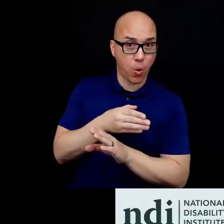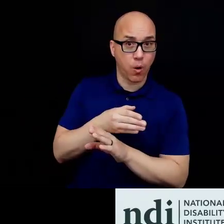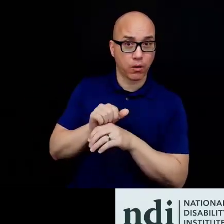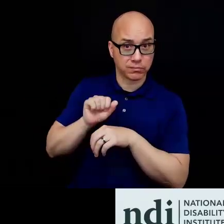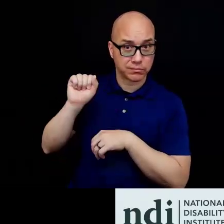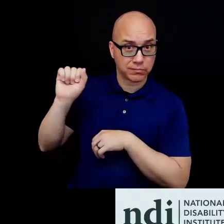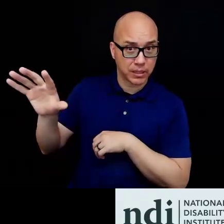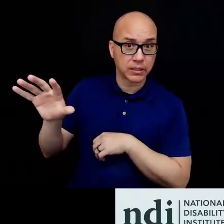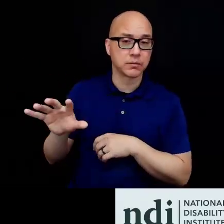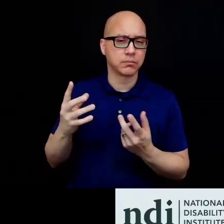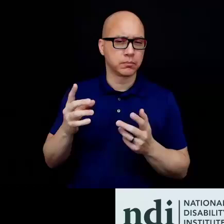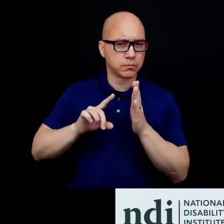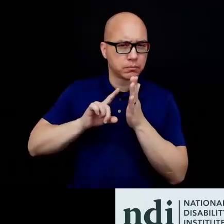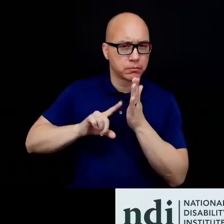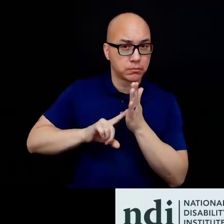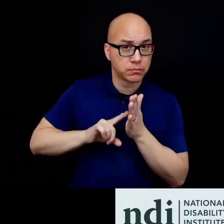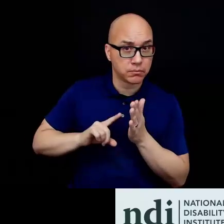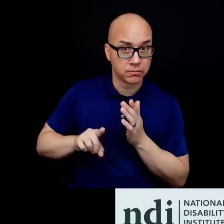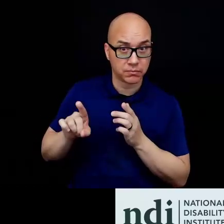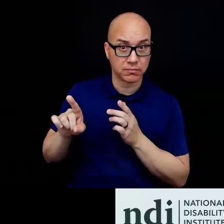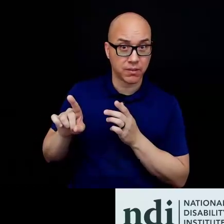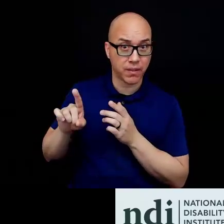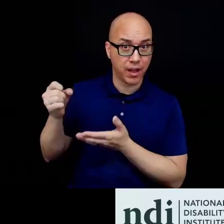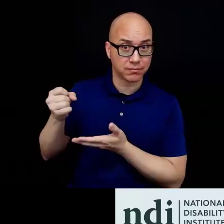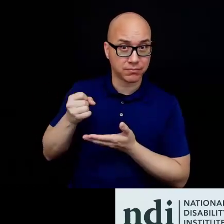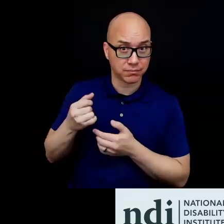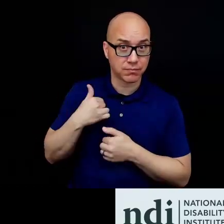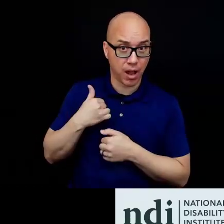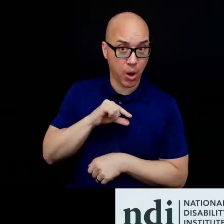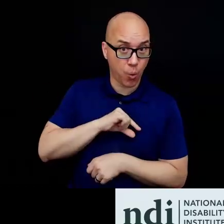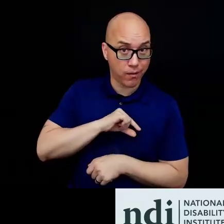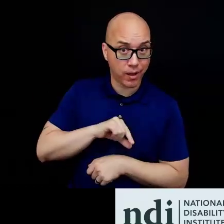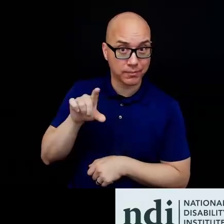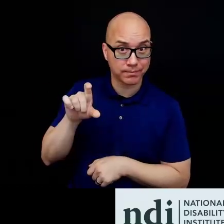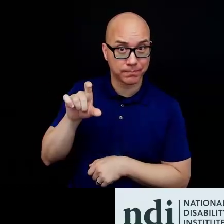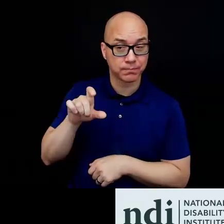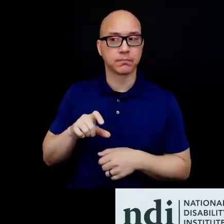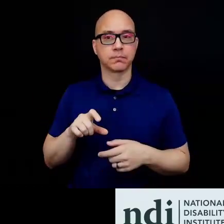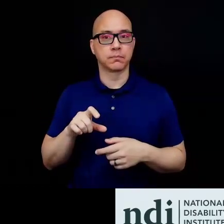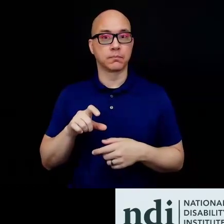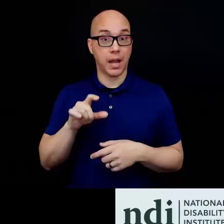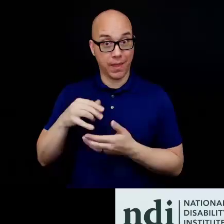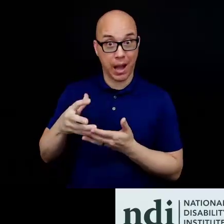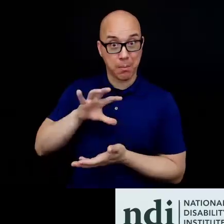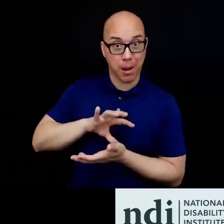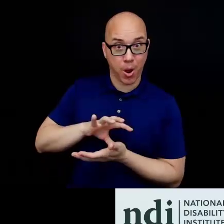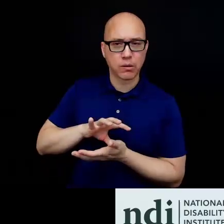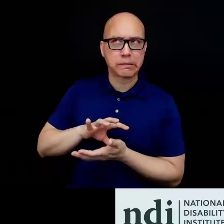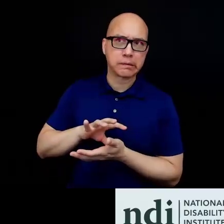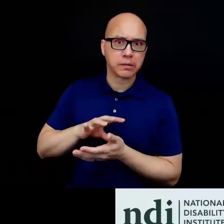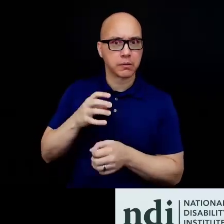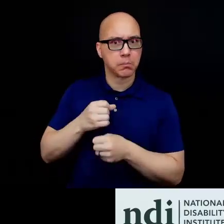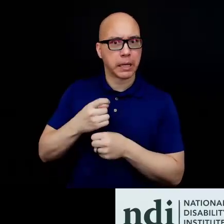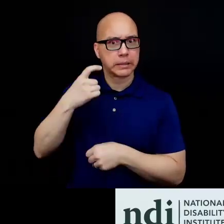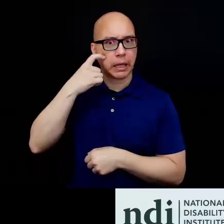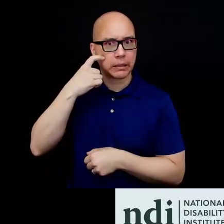do you qualify for these grants? And also, does this amount make sense